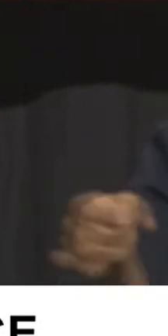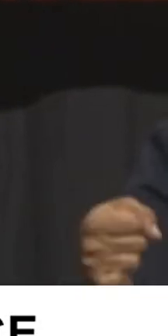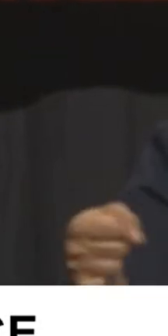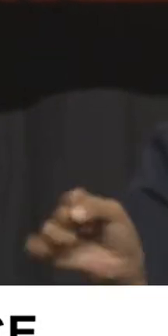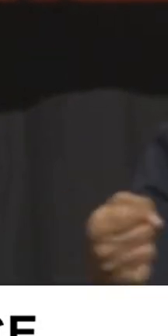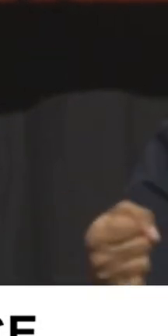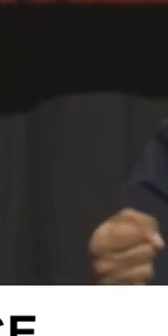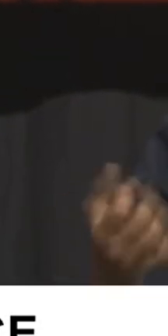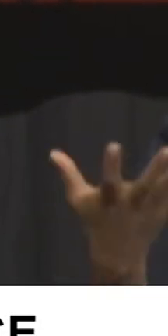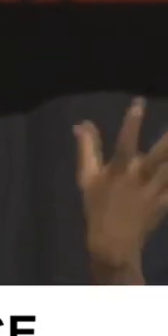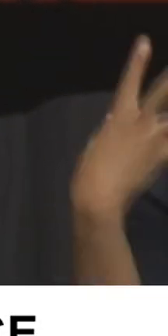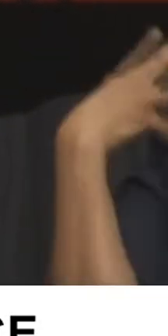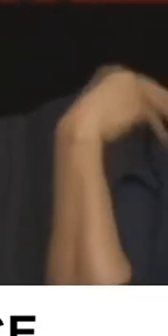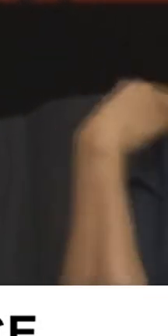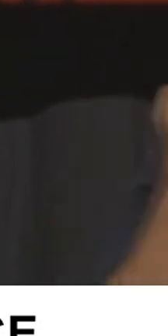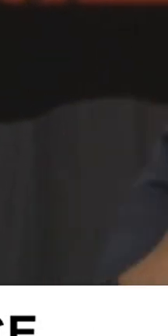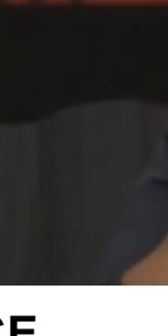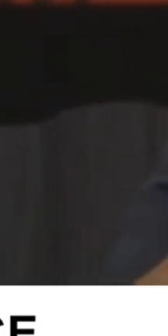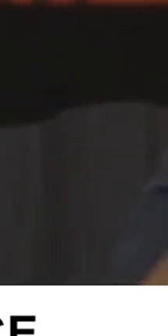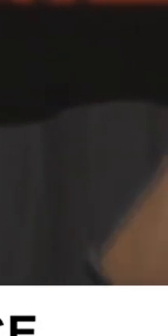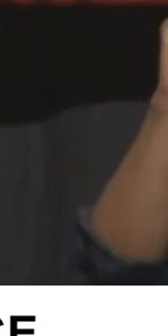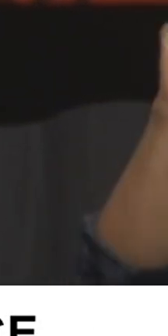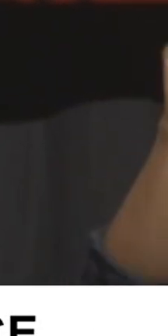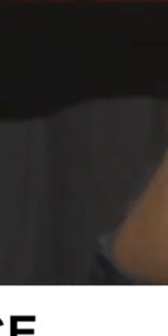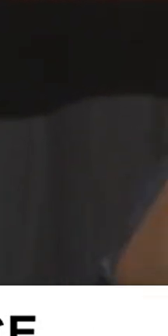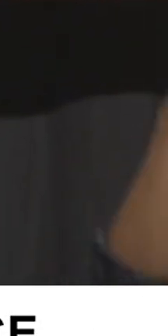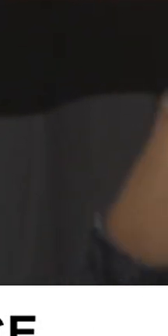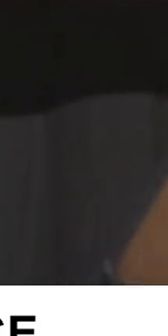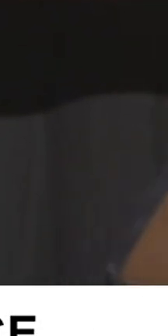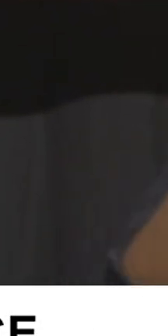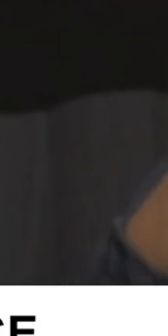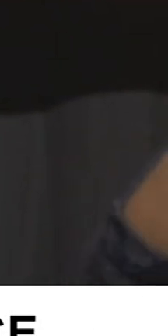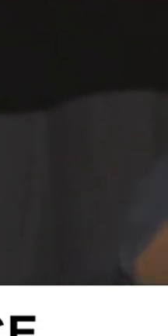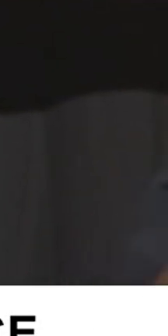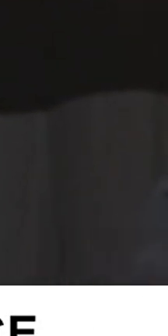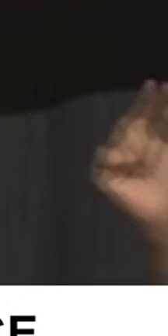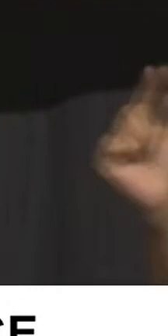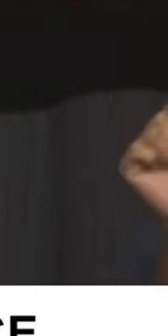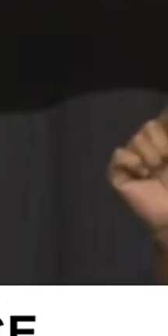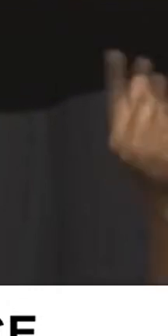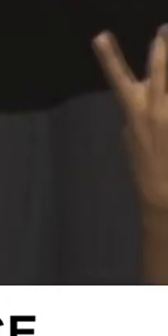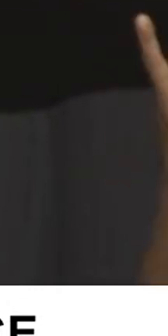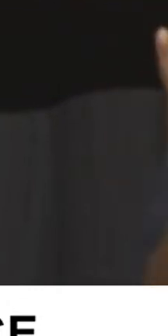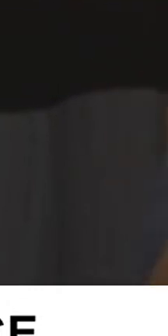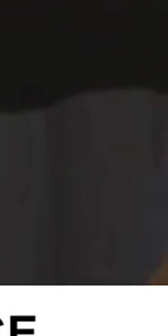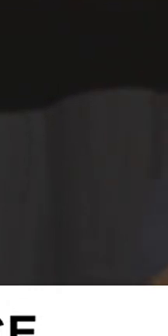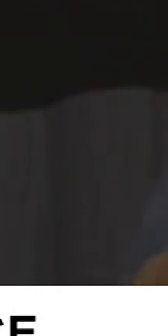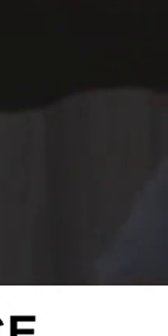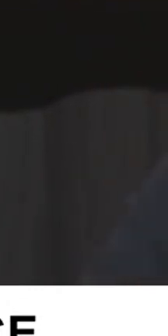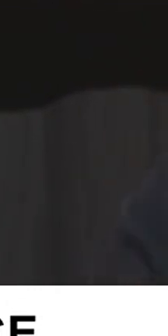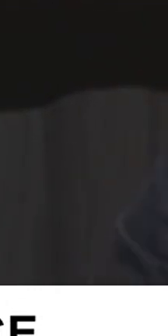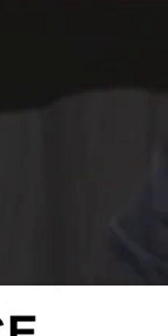Honorable Minister Thulas Nxesi, I'm told he'll be joining shortly.